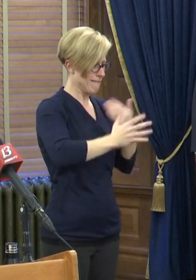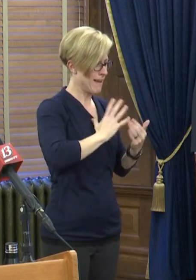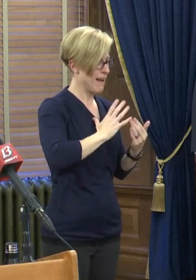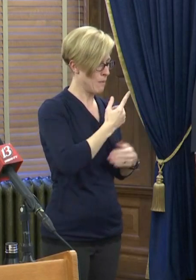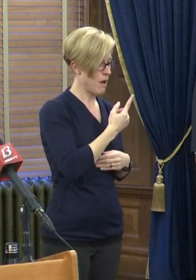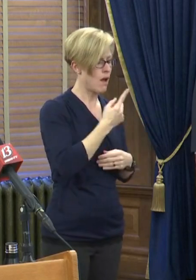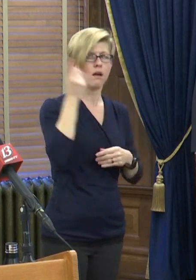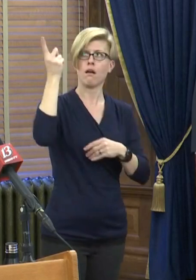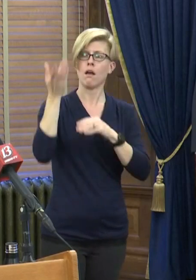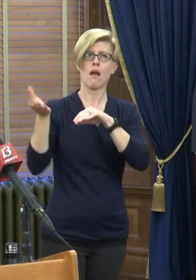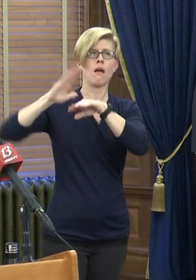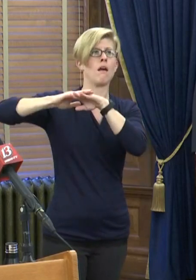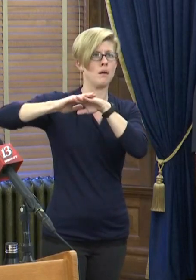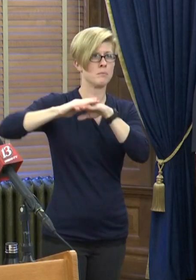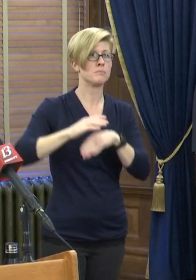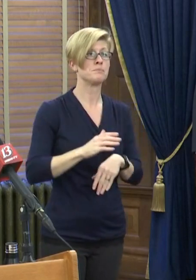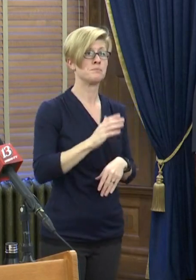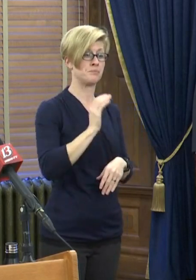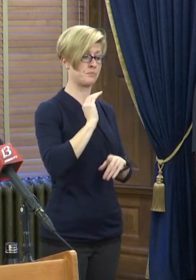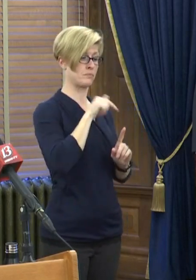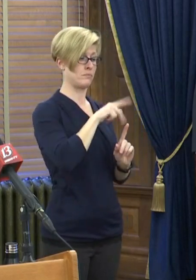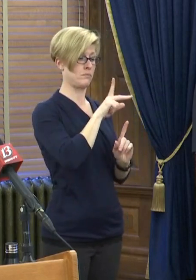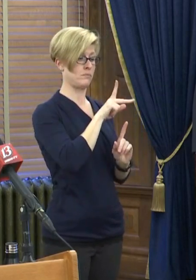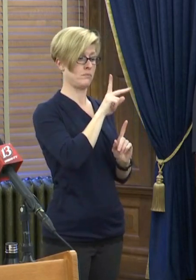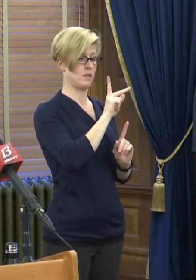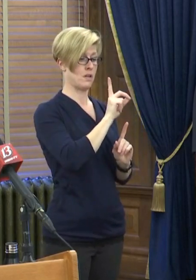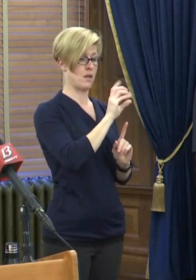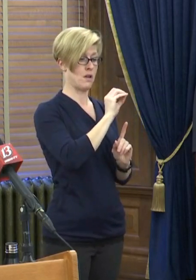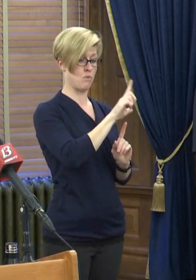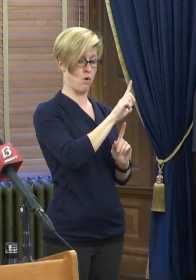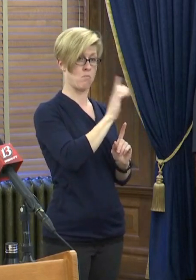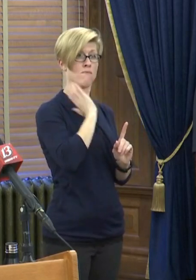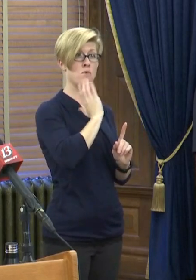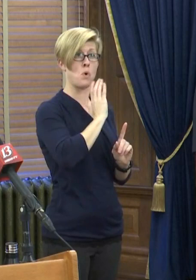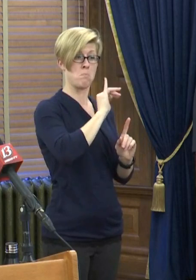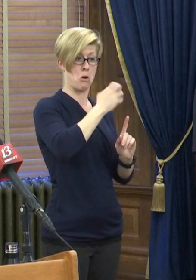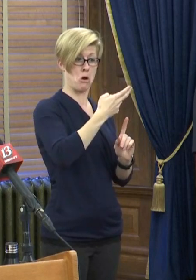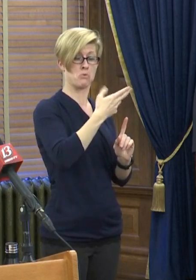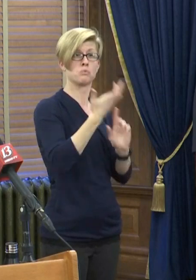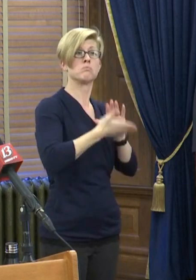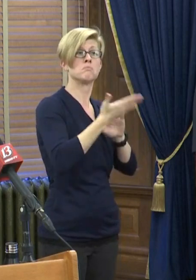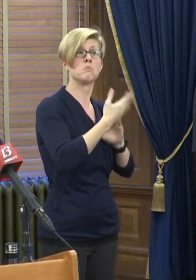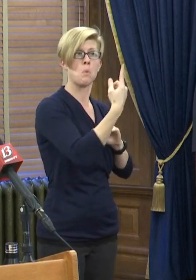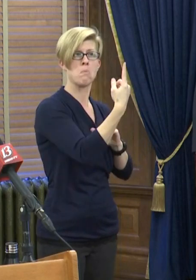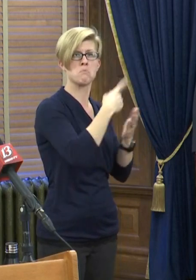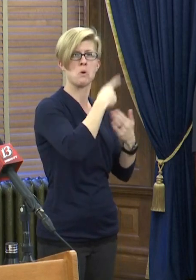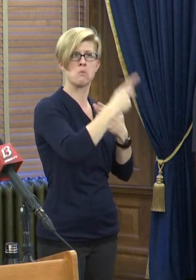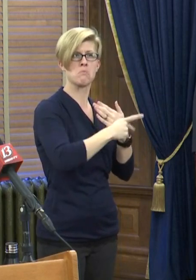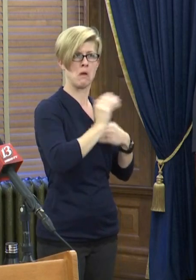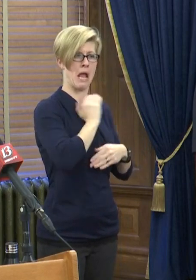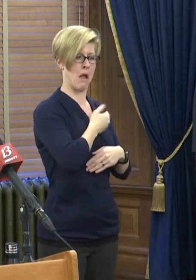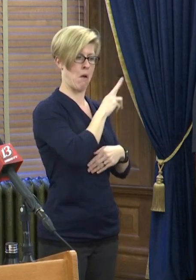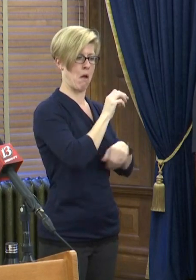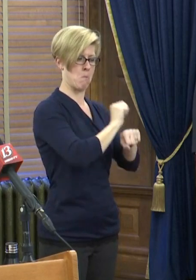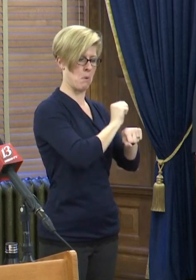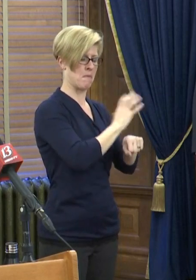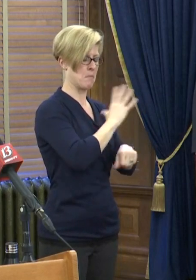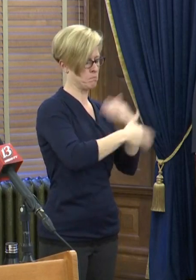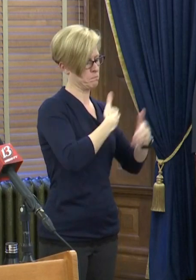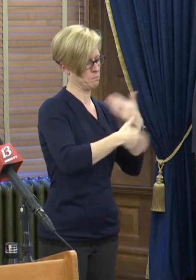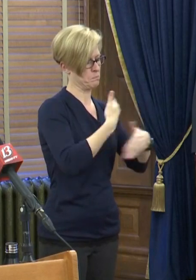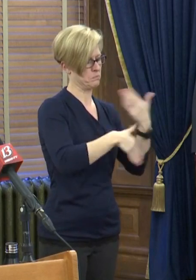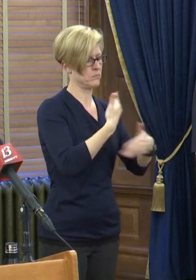March, KDOL was responsible for administering one program, our unemployment program. To respond to